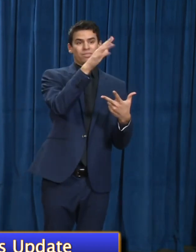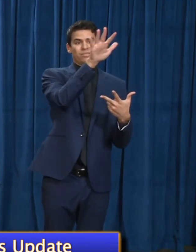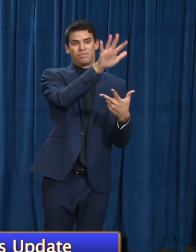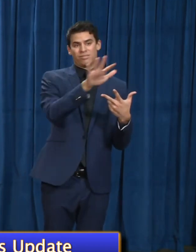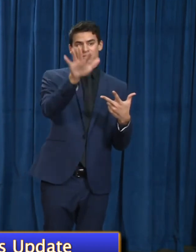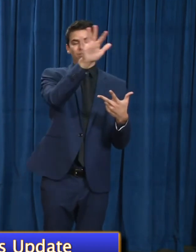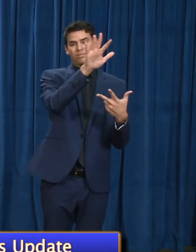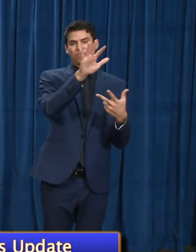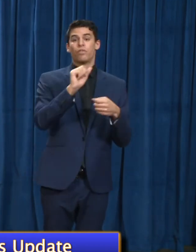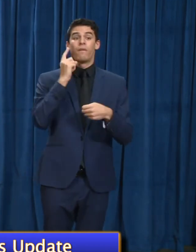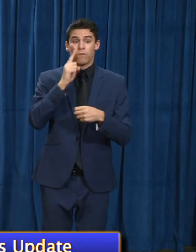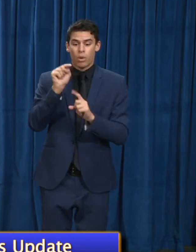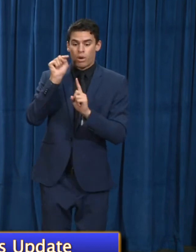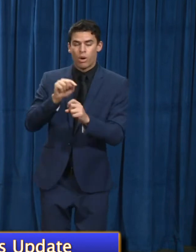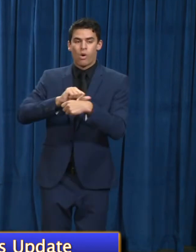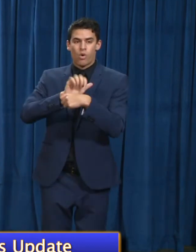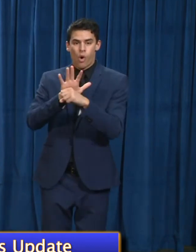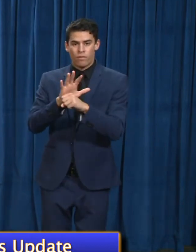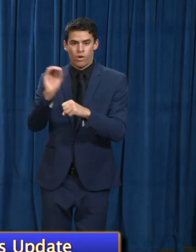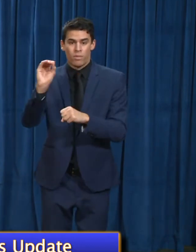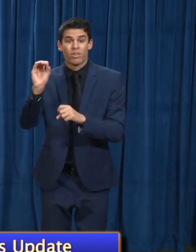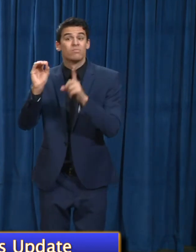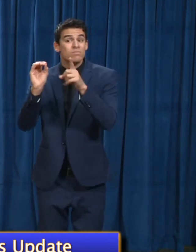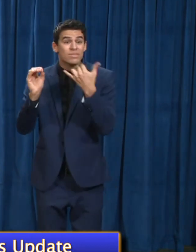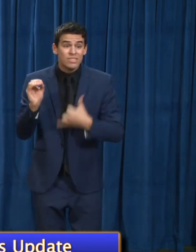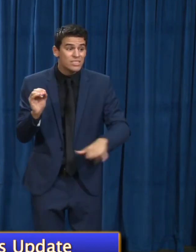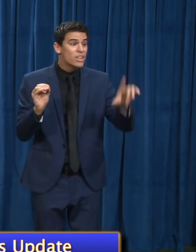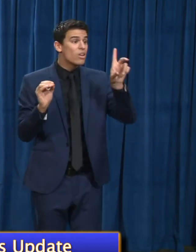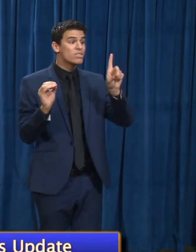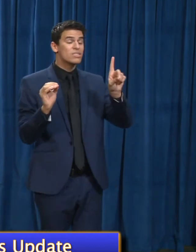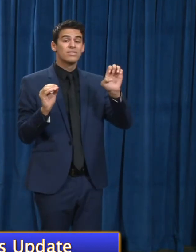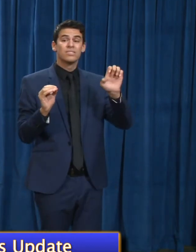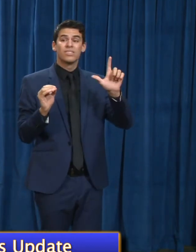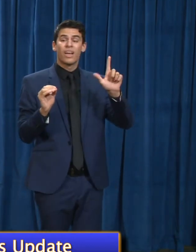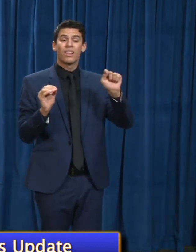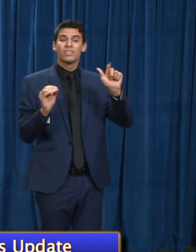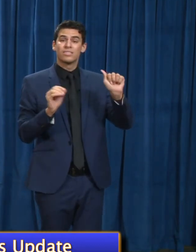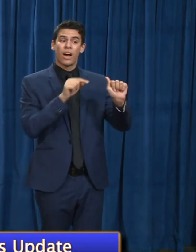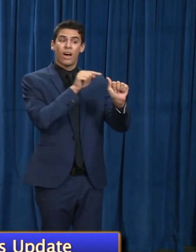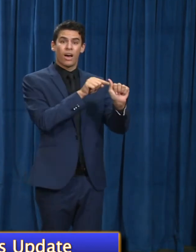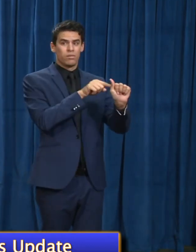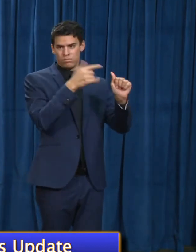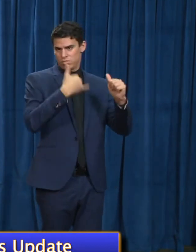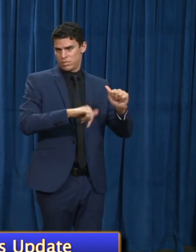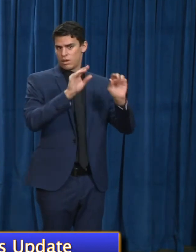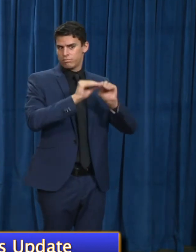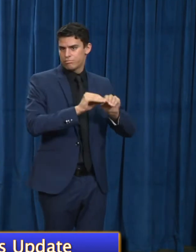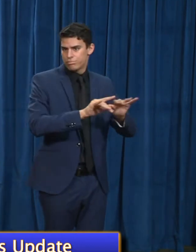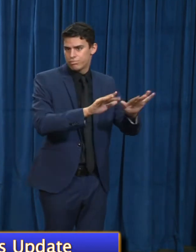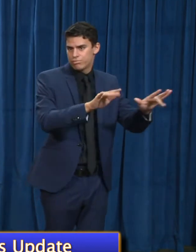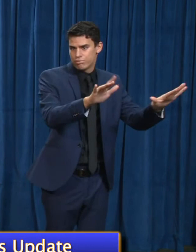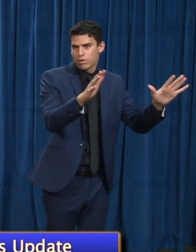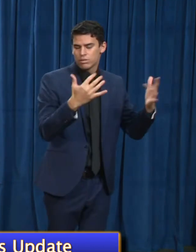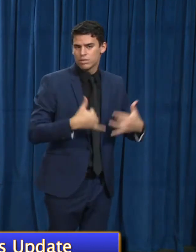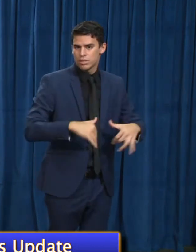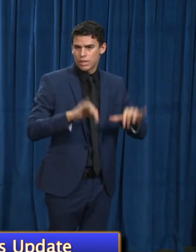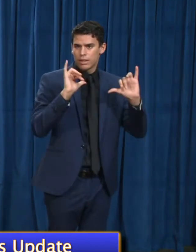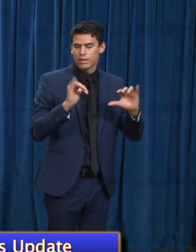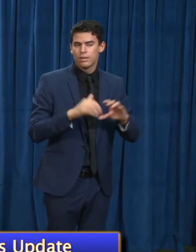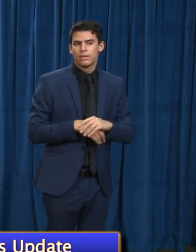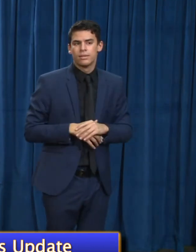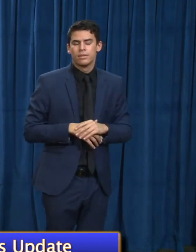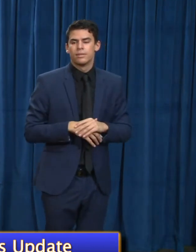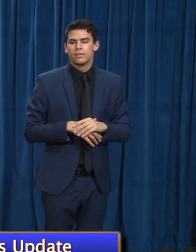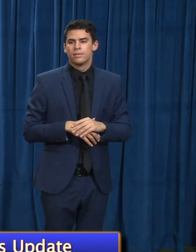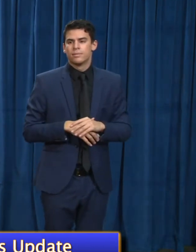of Omicron. We still have Delta and Delta Plus circulating in the community. That's the remainder of the percentage. So obviously we